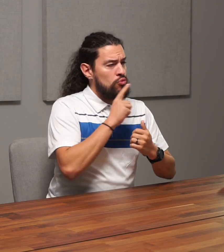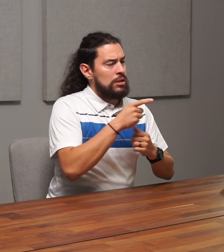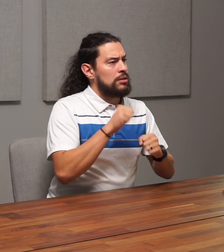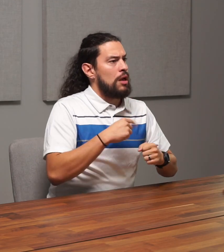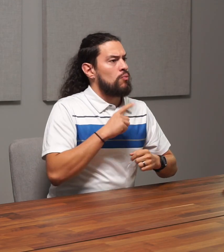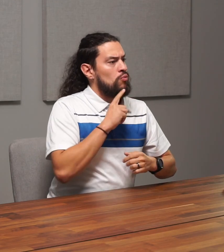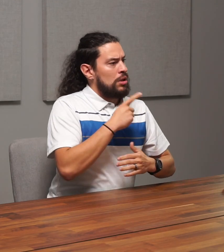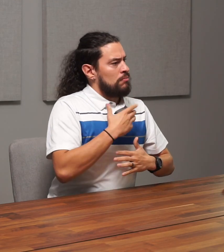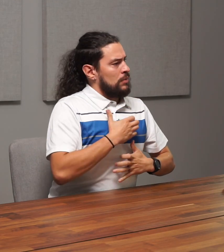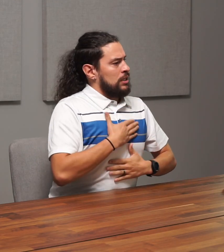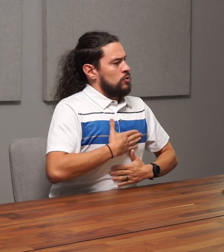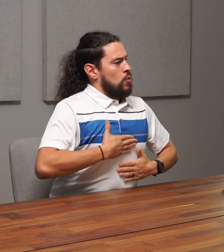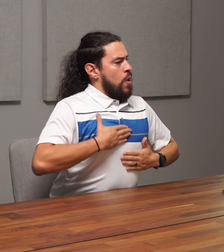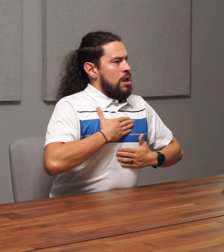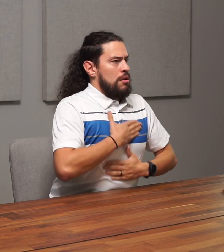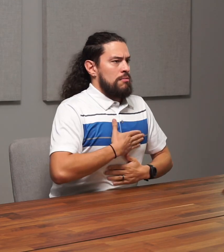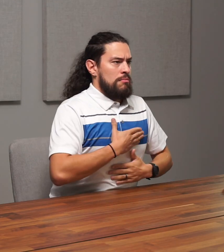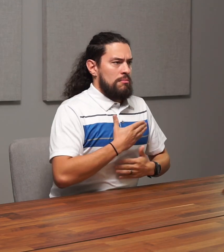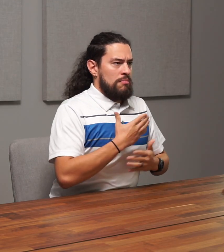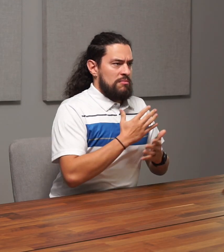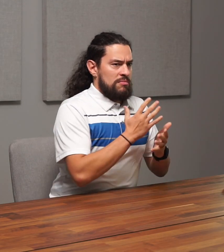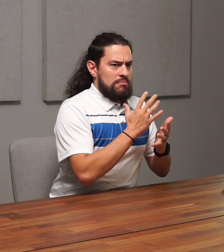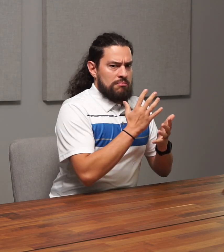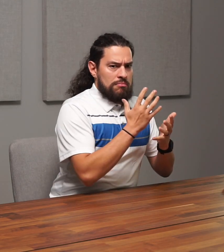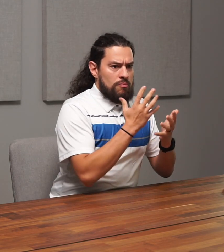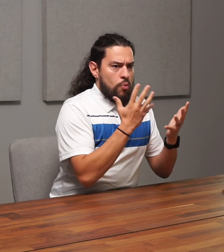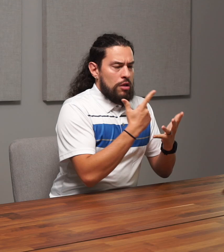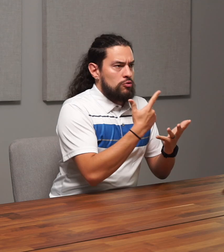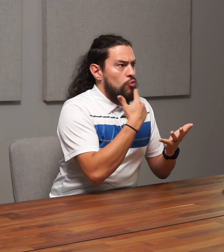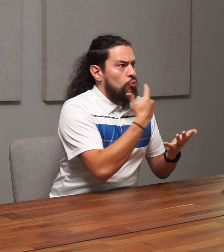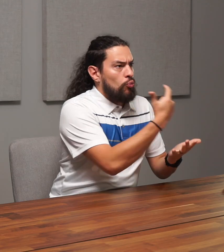and that's really exhausting so when deaf people see